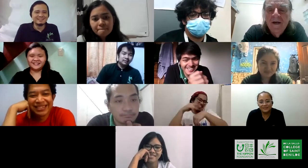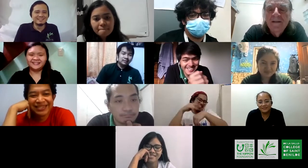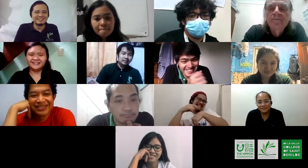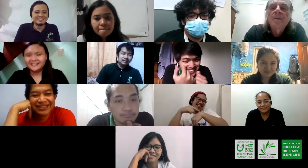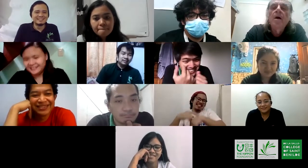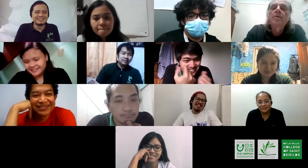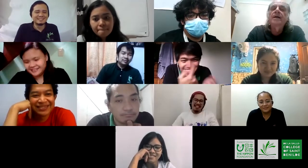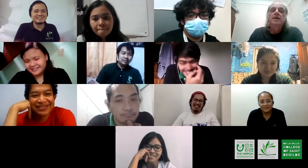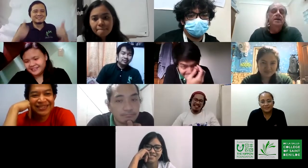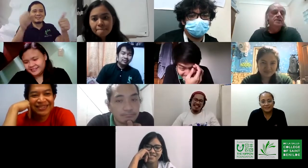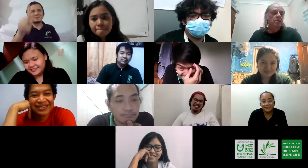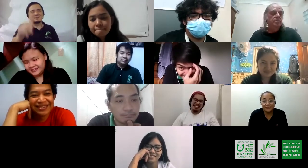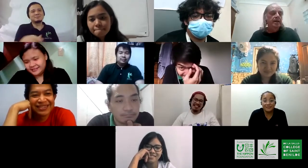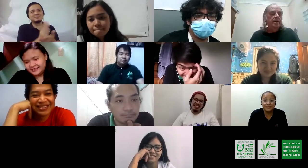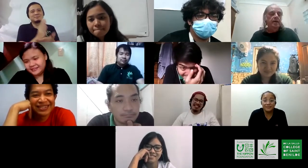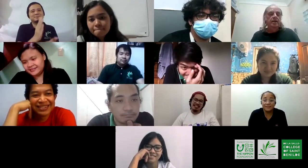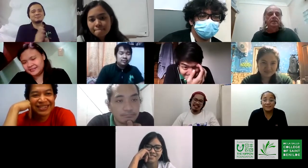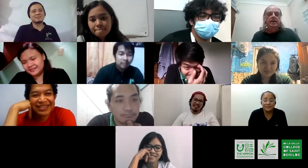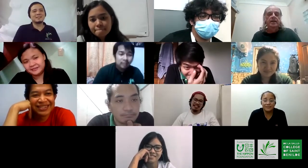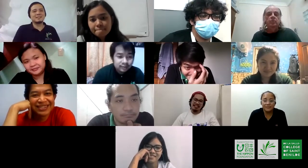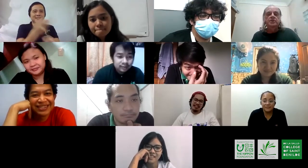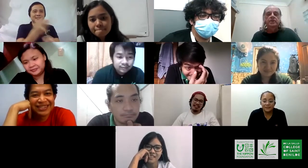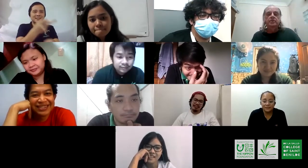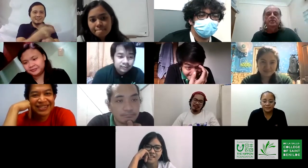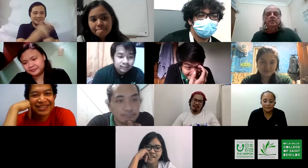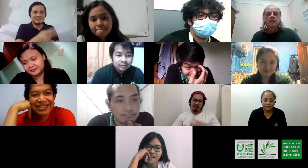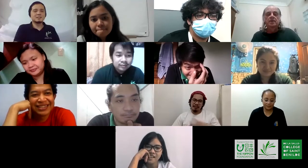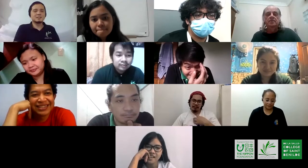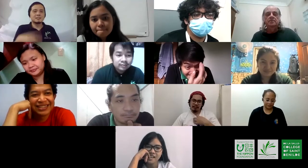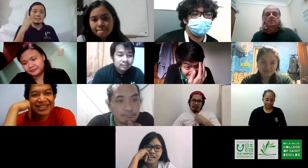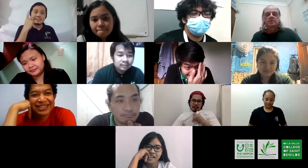Okay, I'm not planning on dying tomorrow, but you don't know.